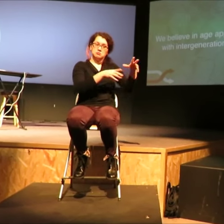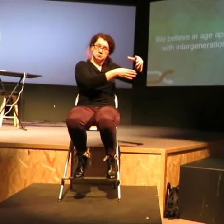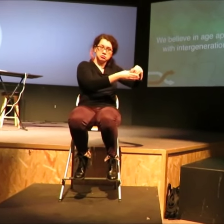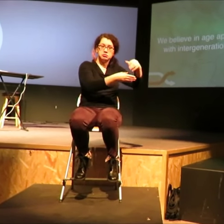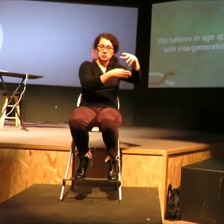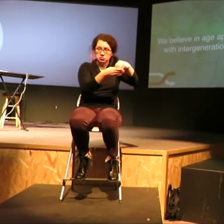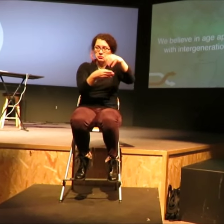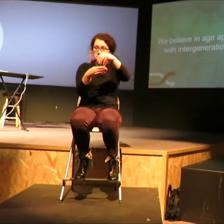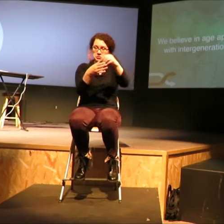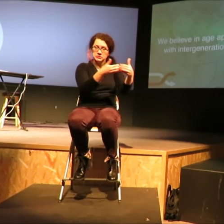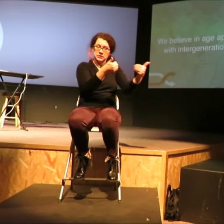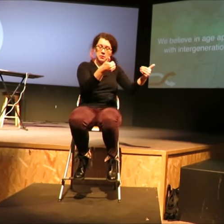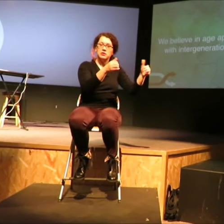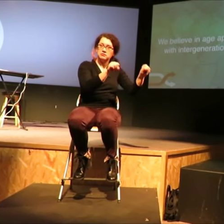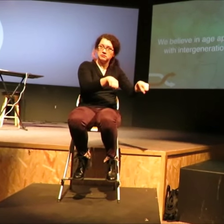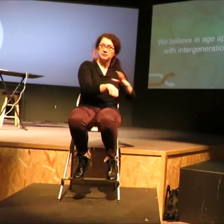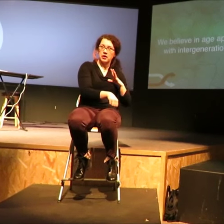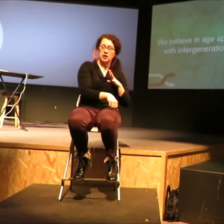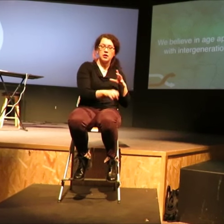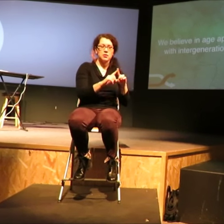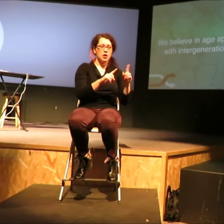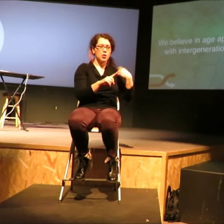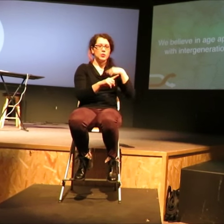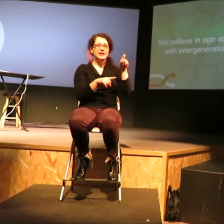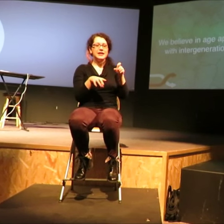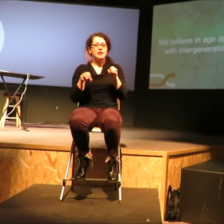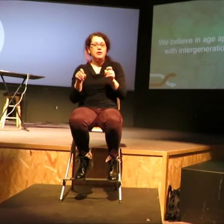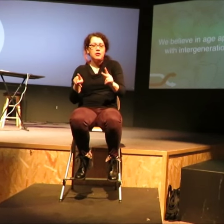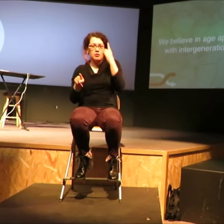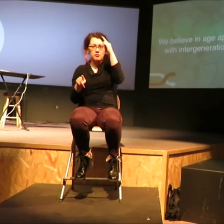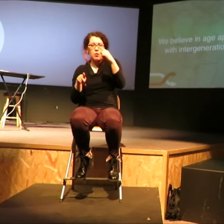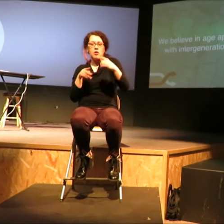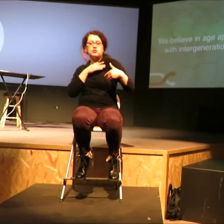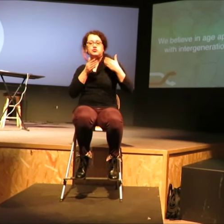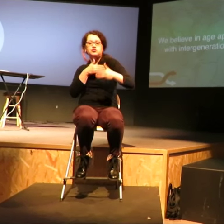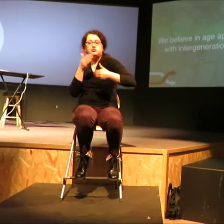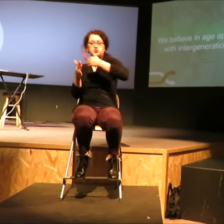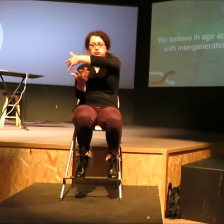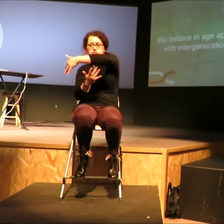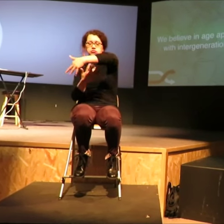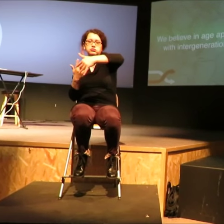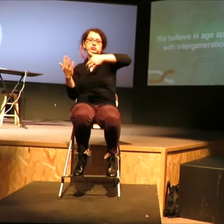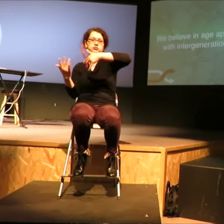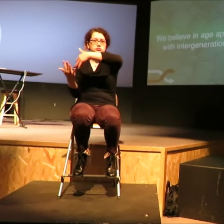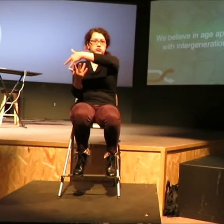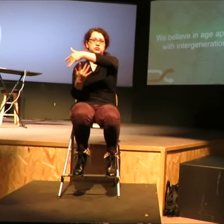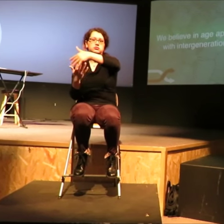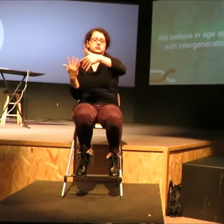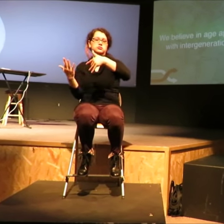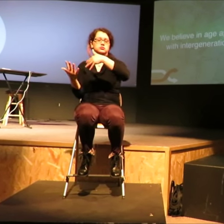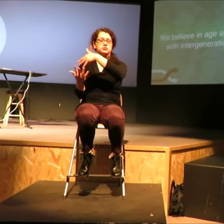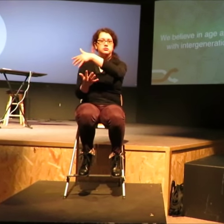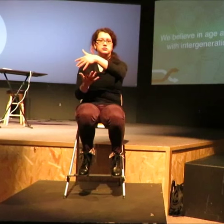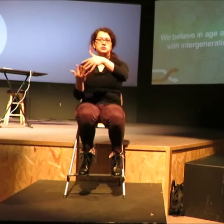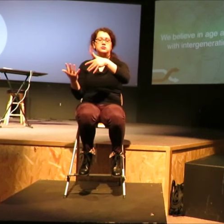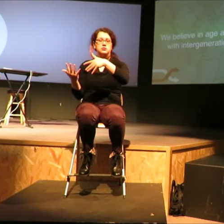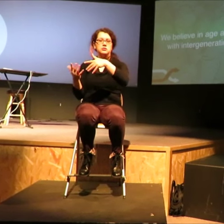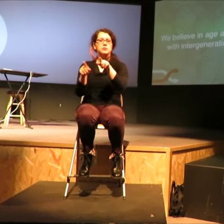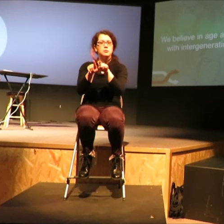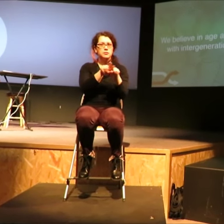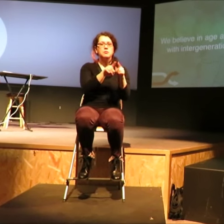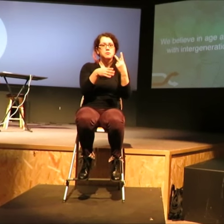way, but let's offer them intergenerational opportunities. Let's give them ways where they